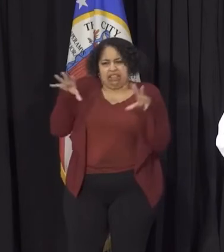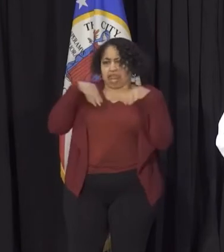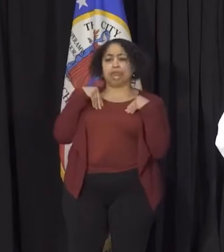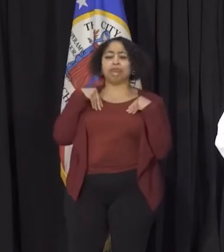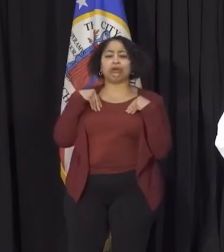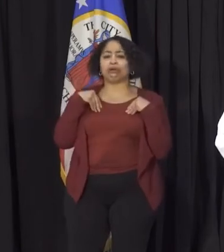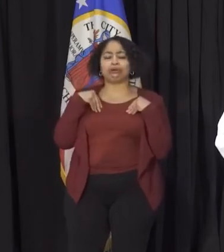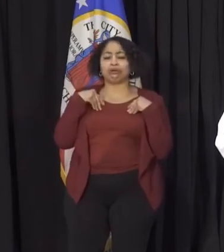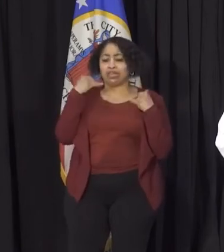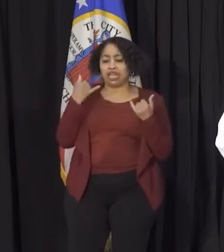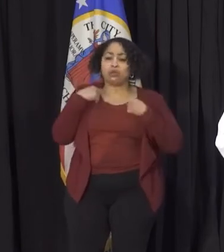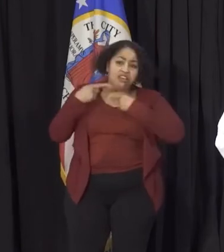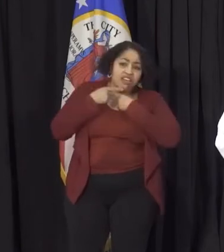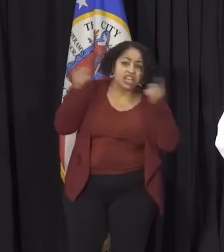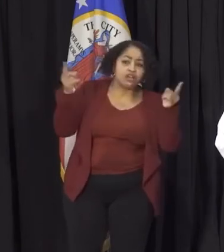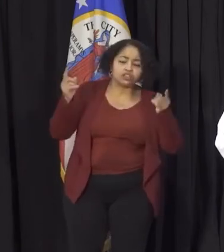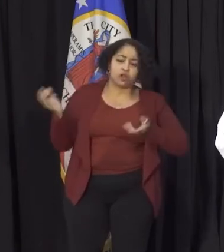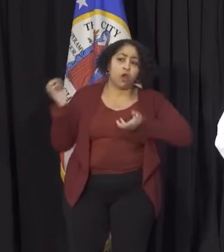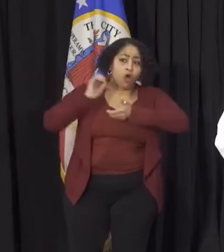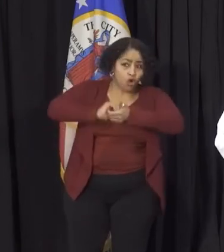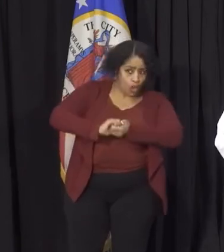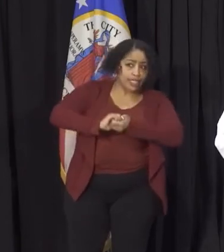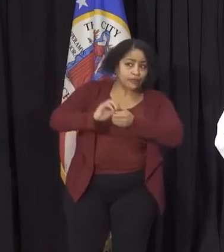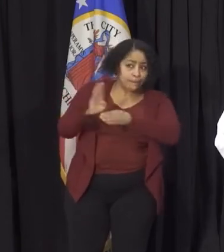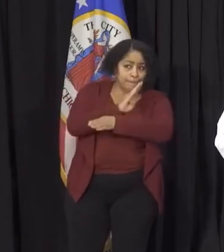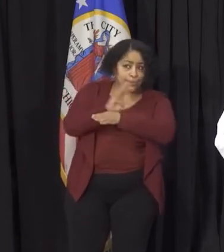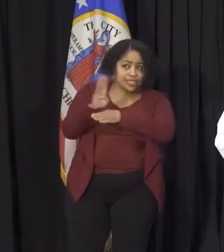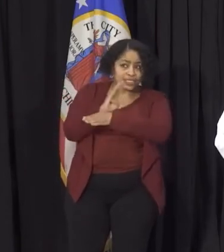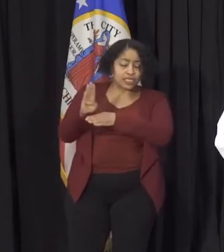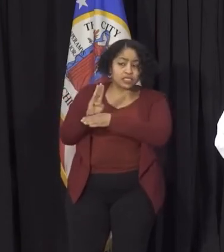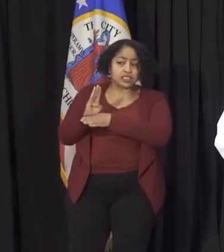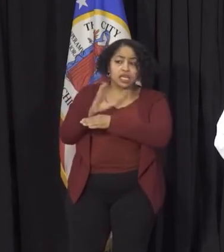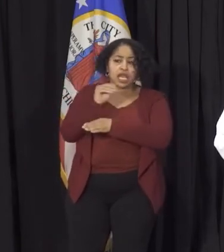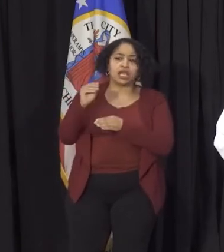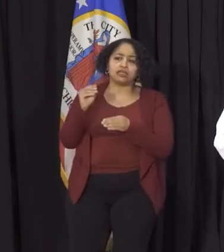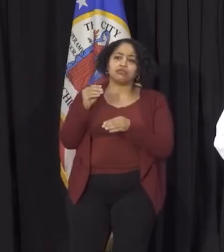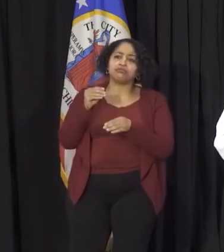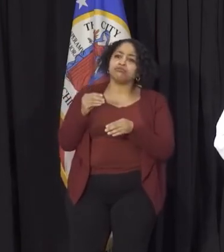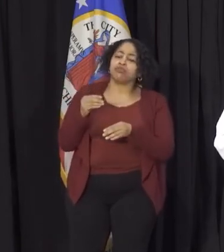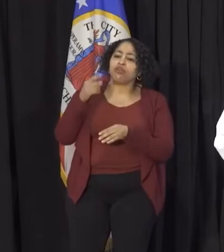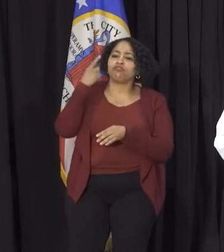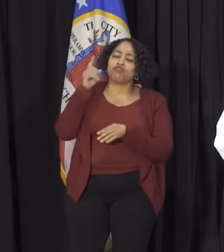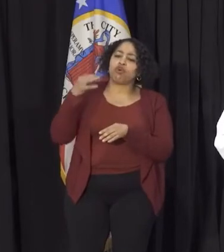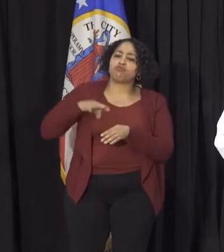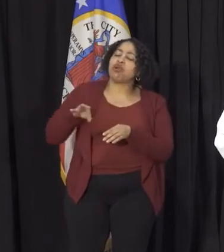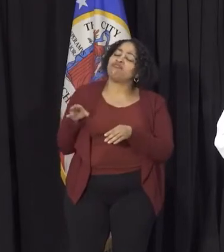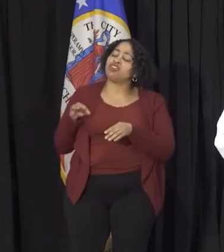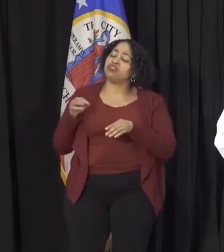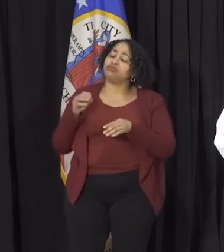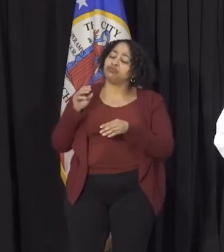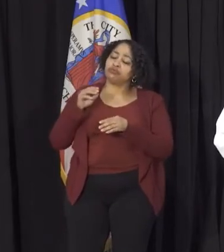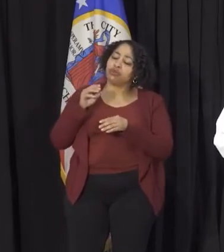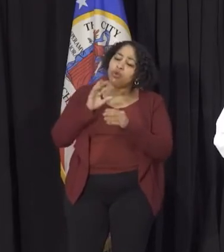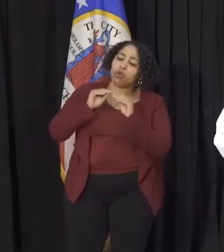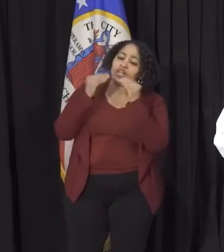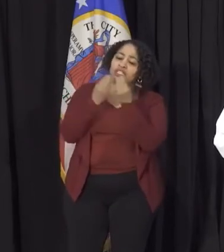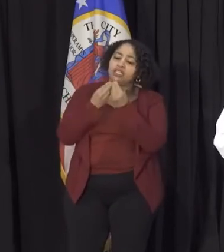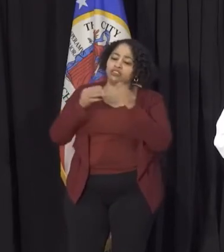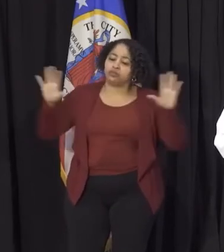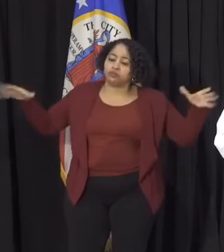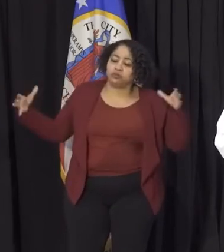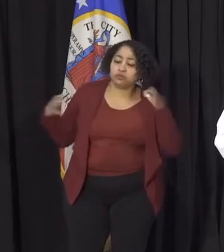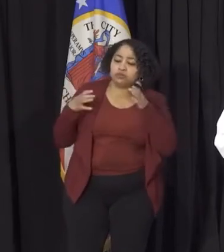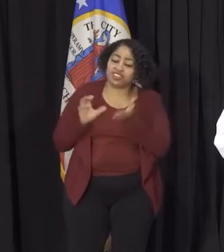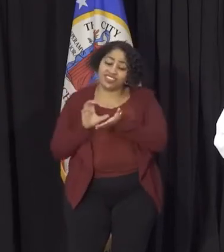we're announcing that a coalition of businesses and philanthropic organizations, together with Detroit Public Schools, will invest